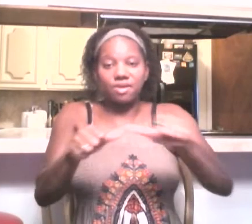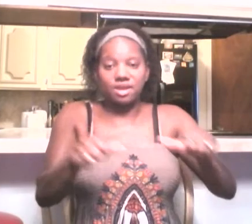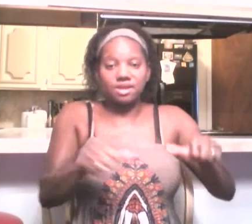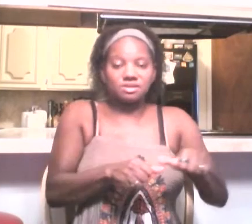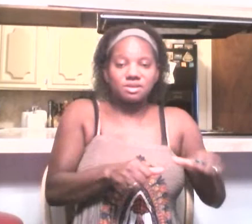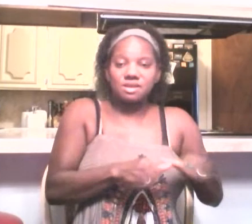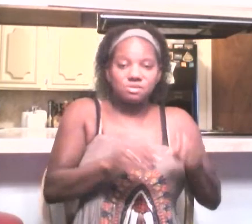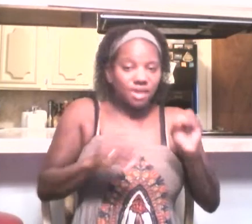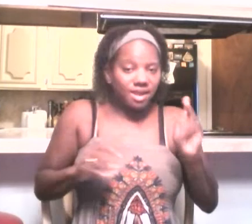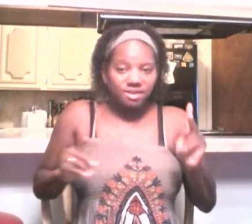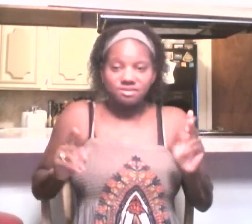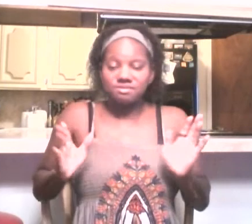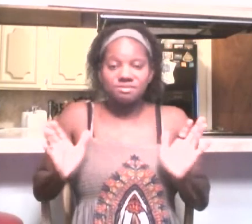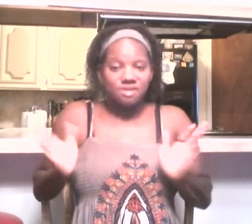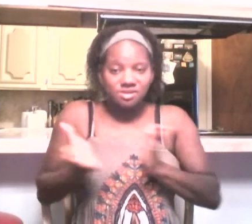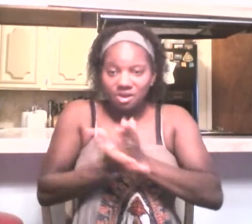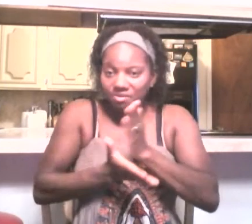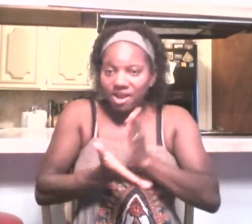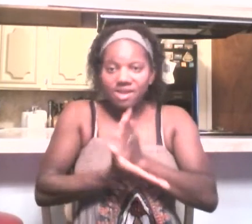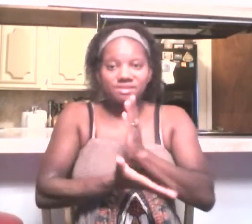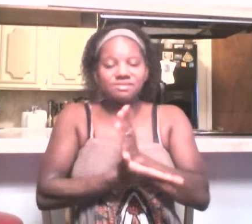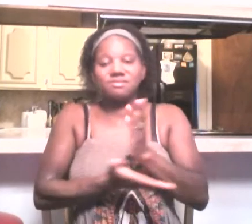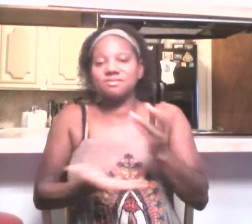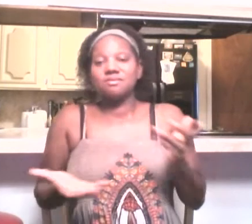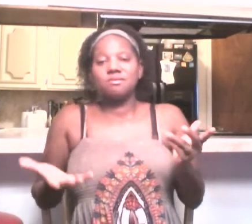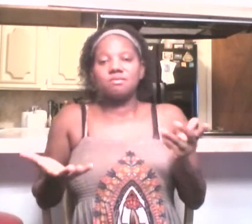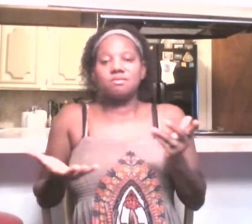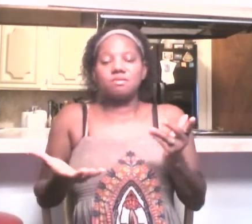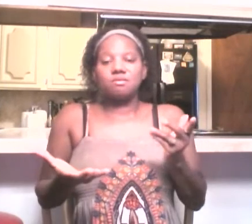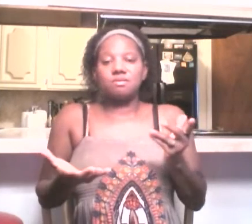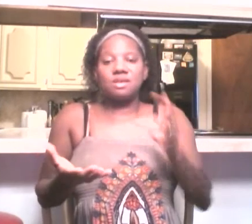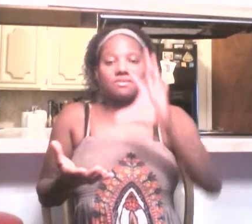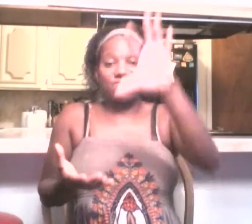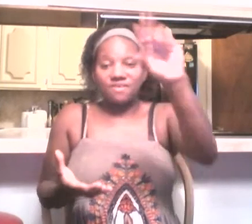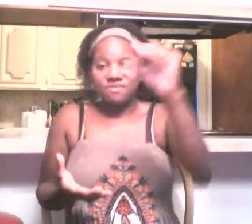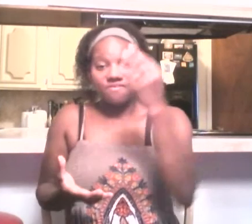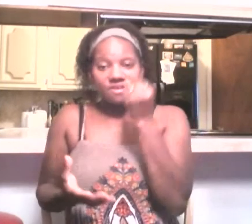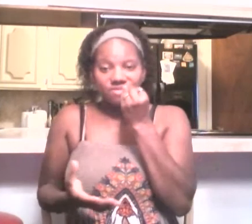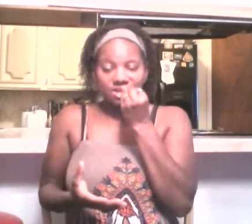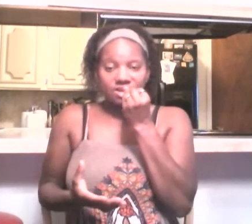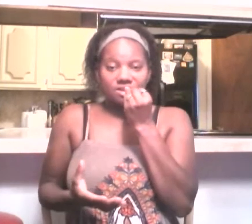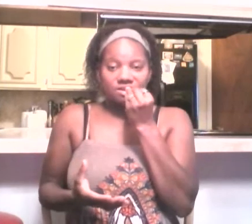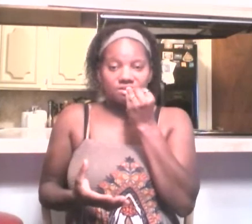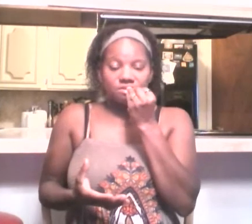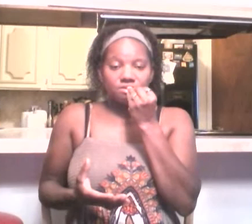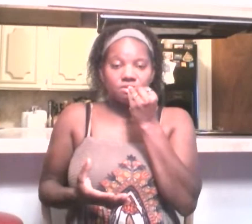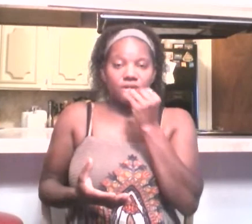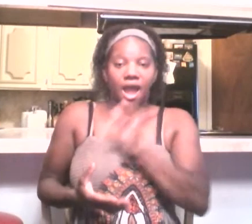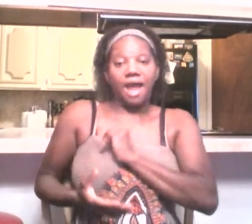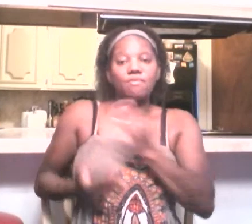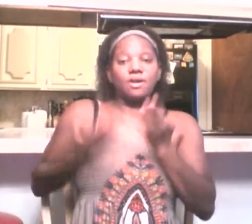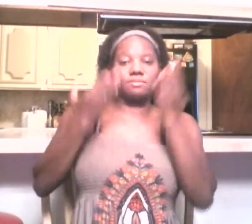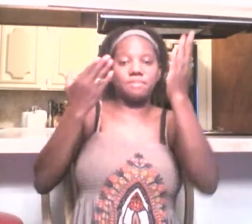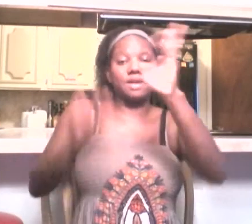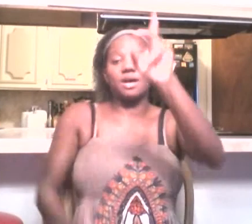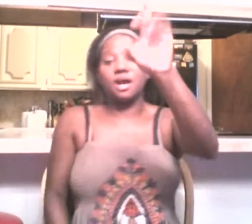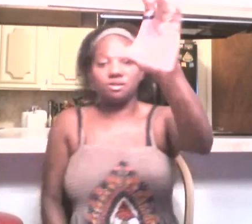area. It's okay. It's alright. It's a 50-50. I recommend